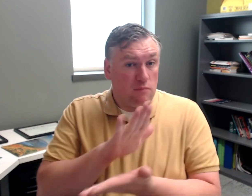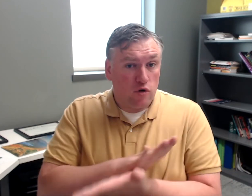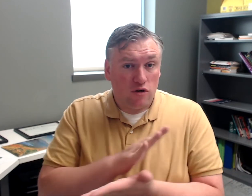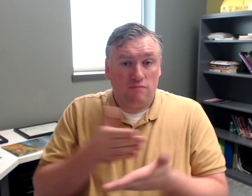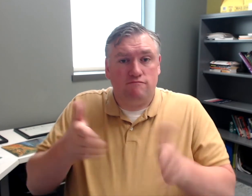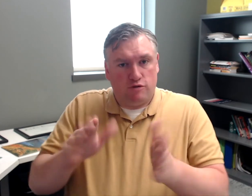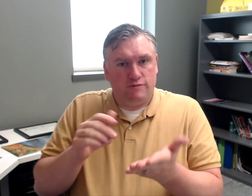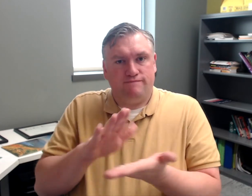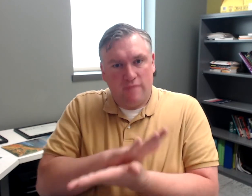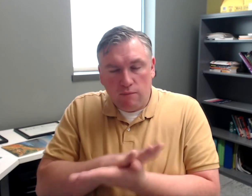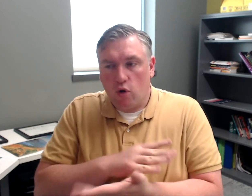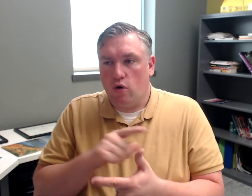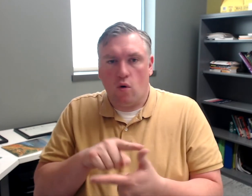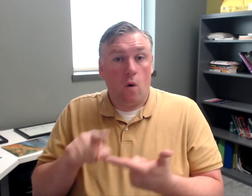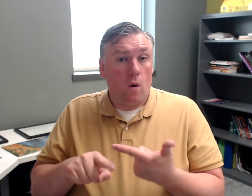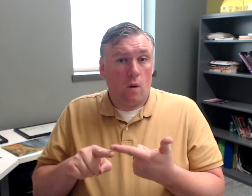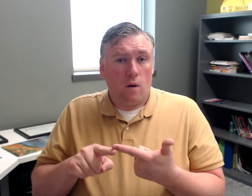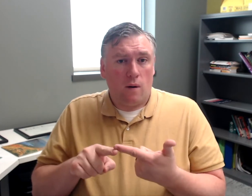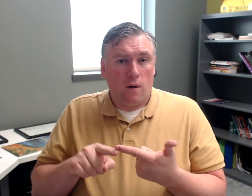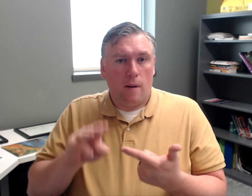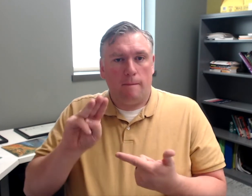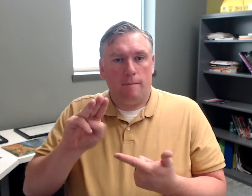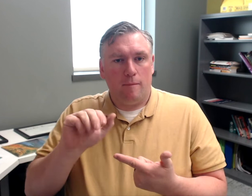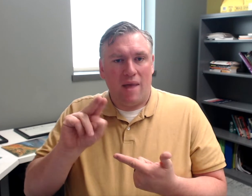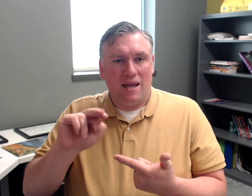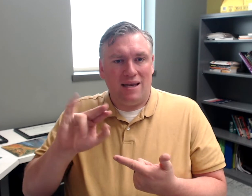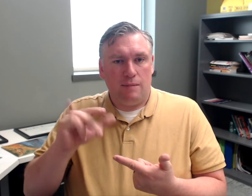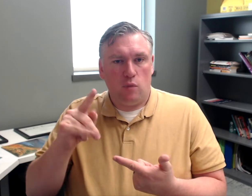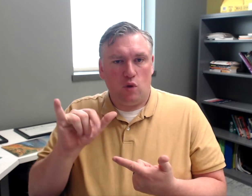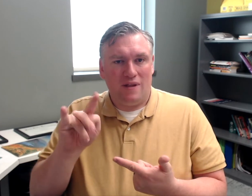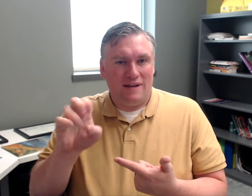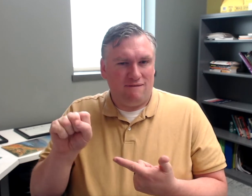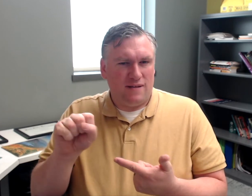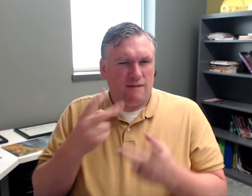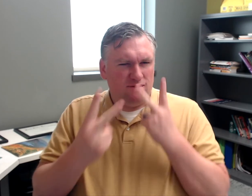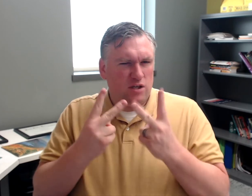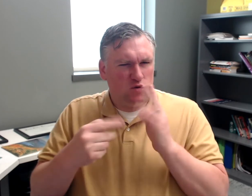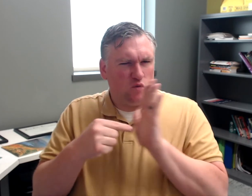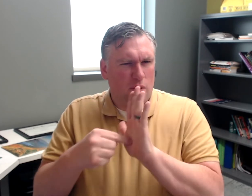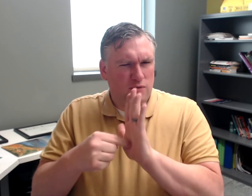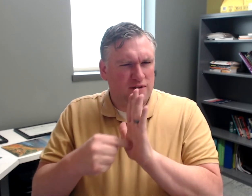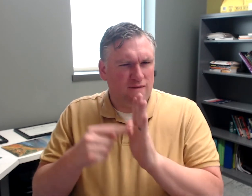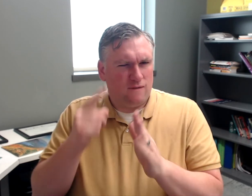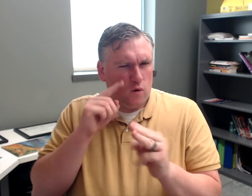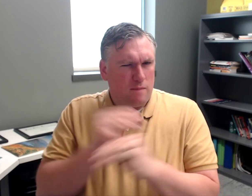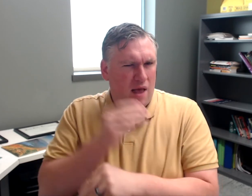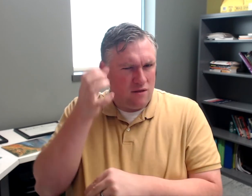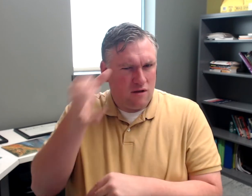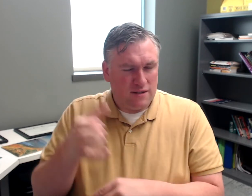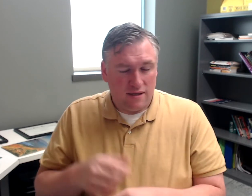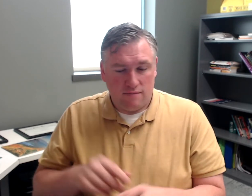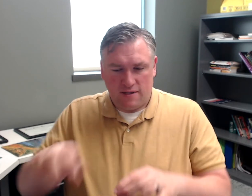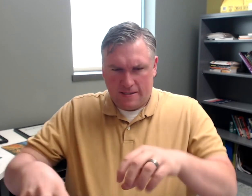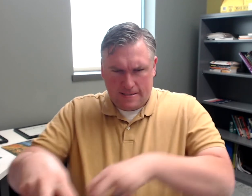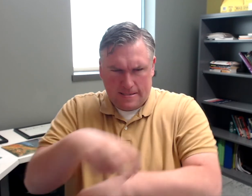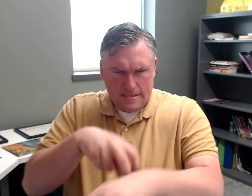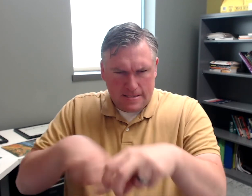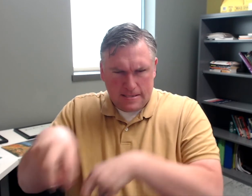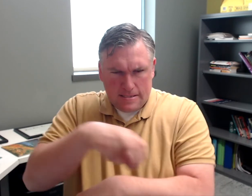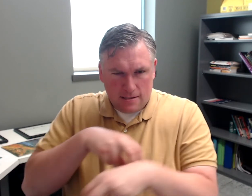Other things like allow the use of paper or manipulatives, a visual representation for the math concepts that they